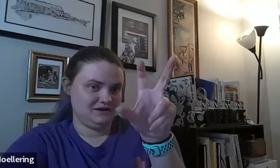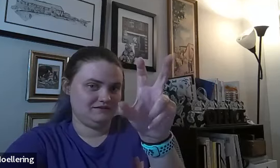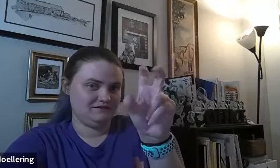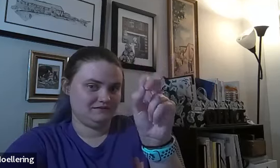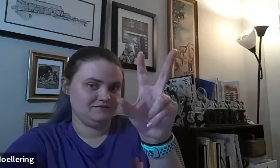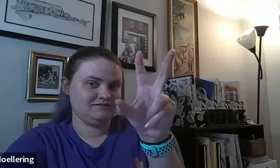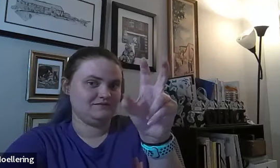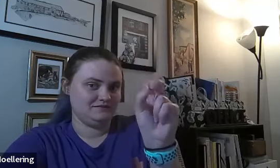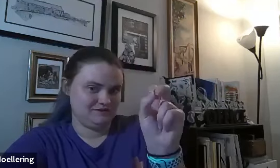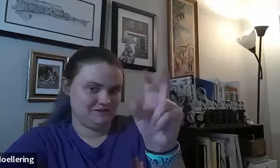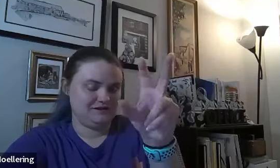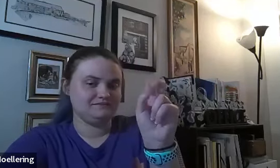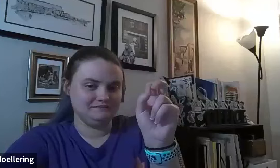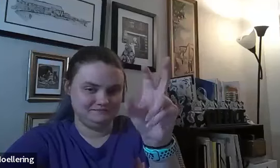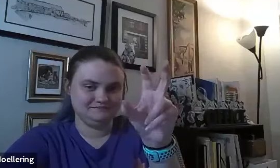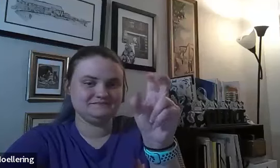30. 30.